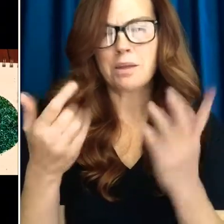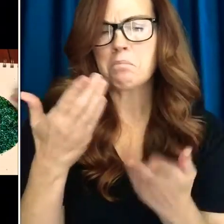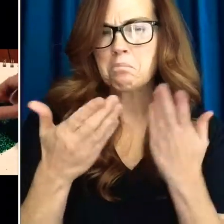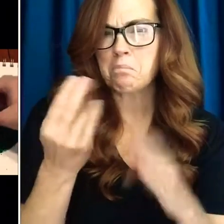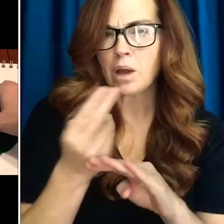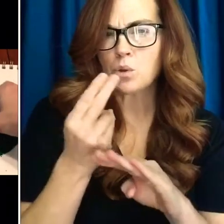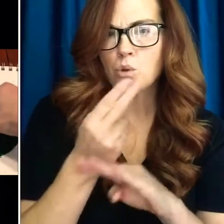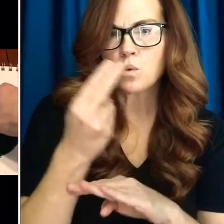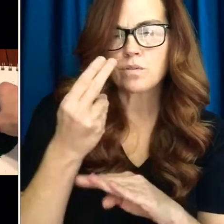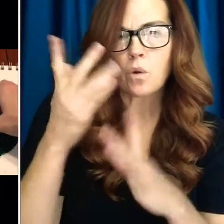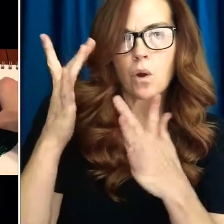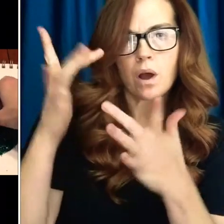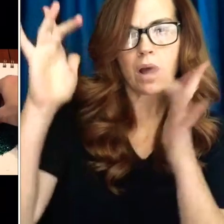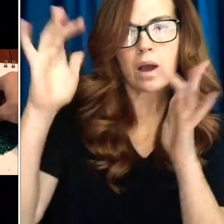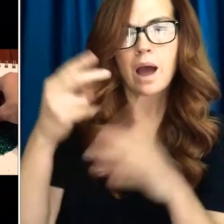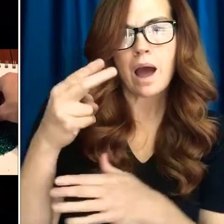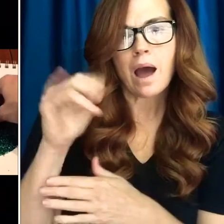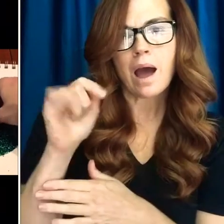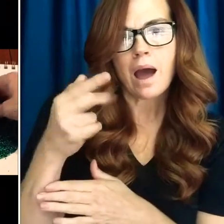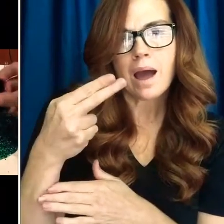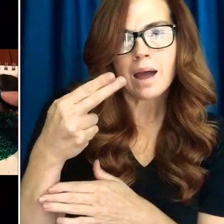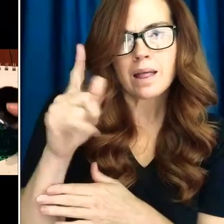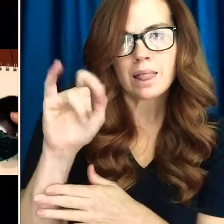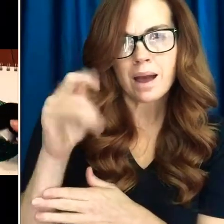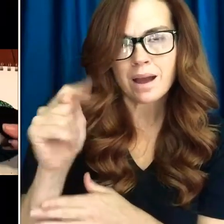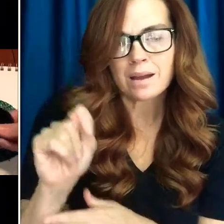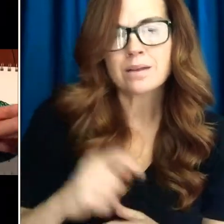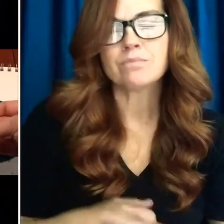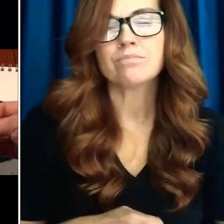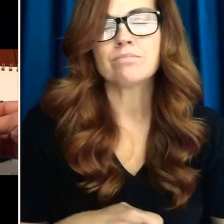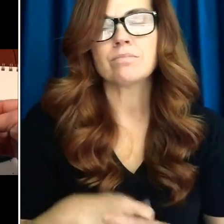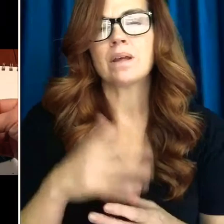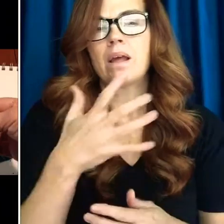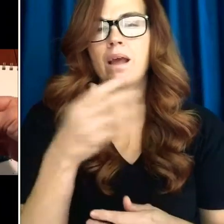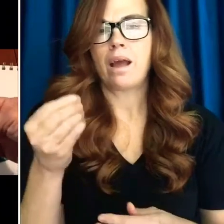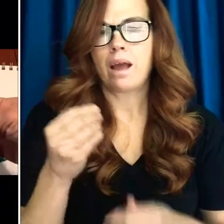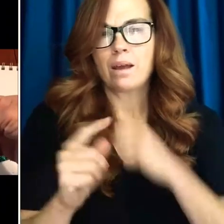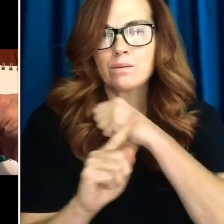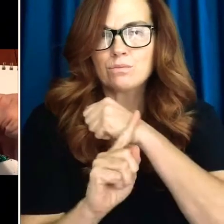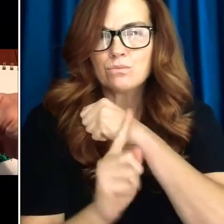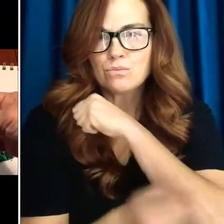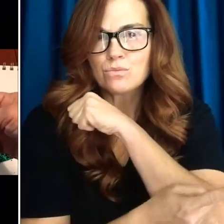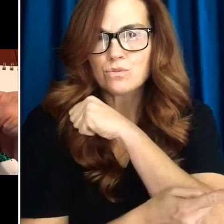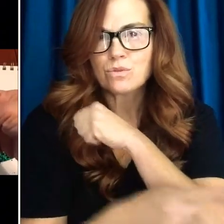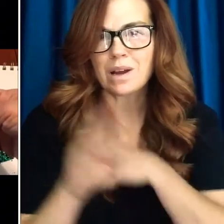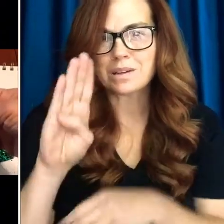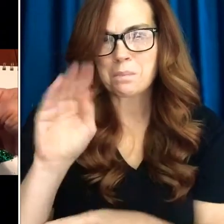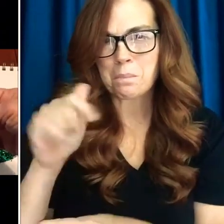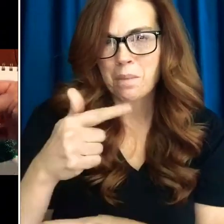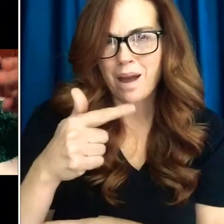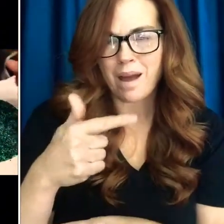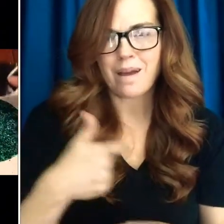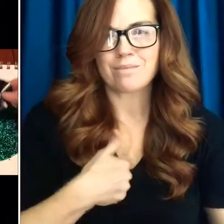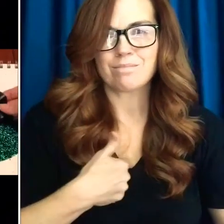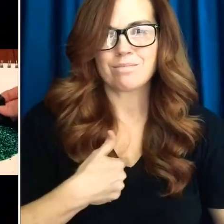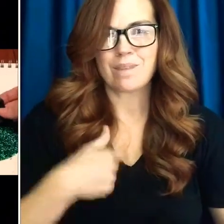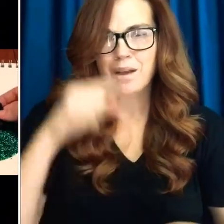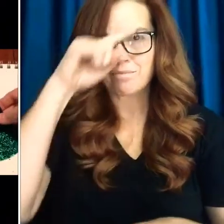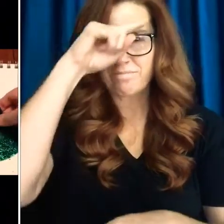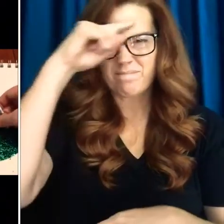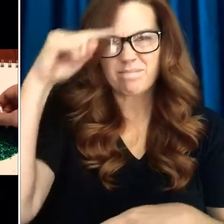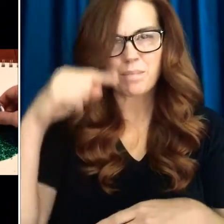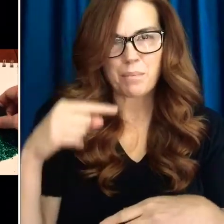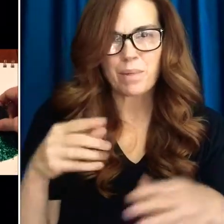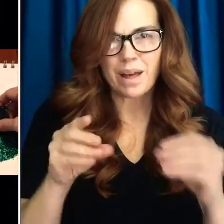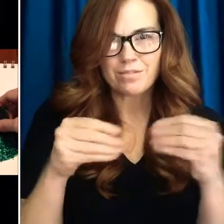somewhere. This is a part of a trash bag that I cut into a circle to possibly use for the pupil. You can see it's not perfectly round, but